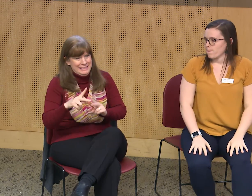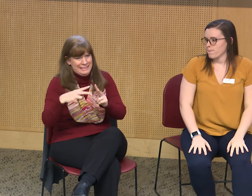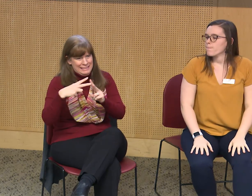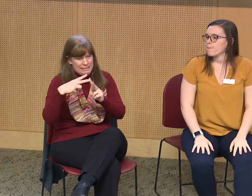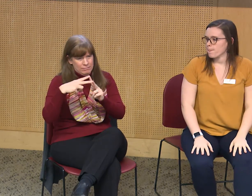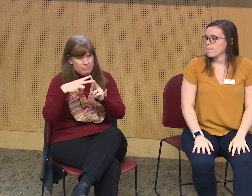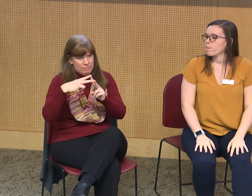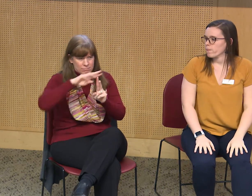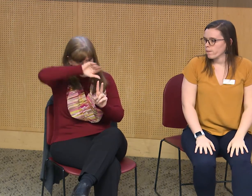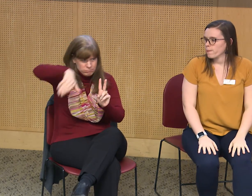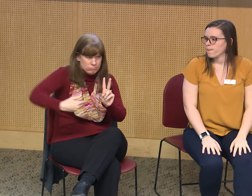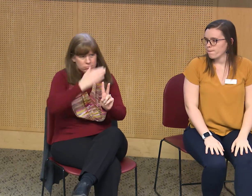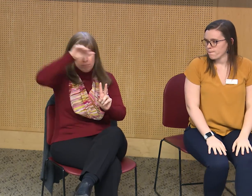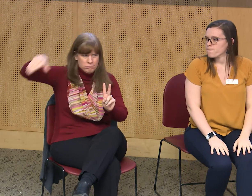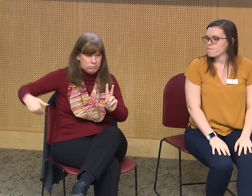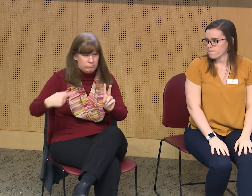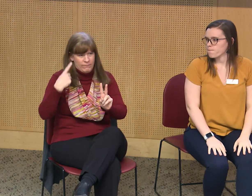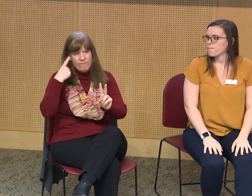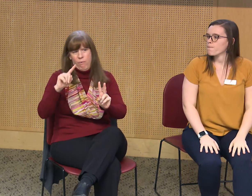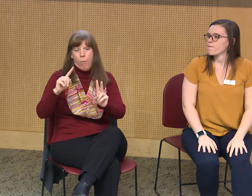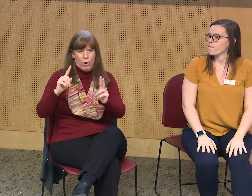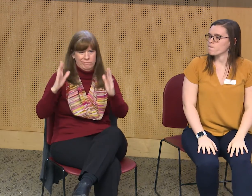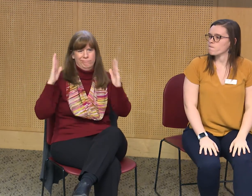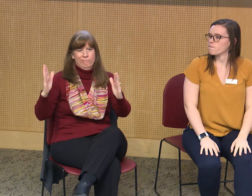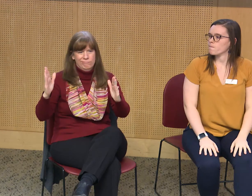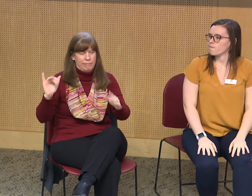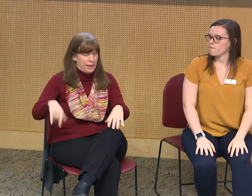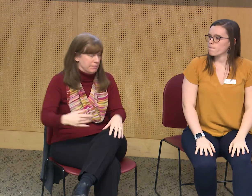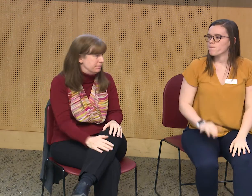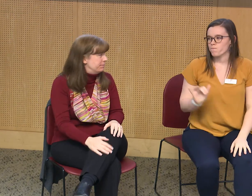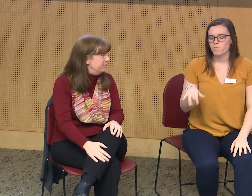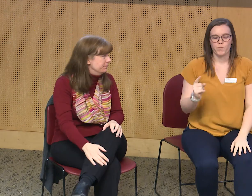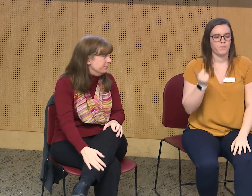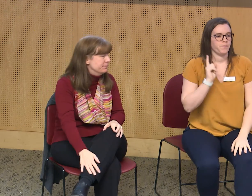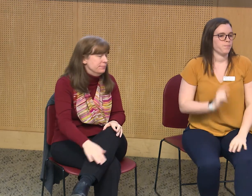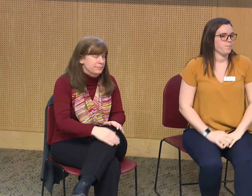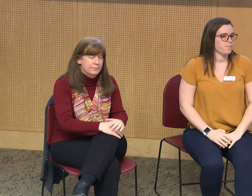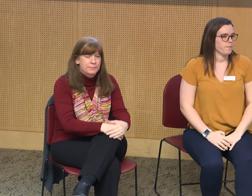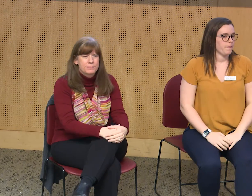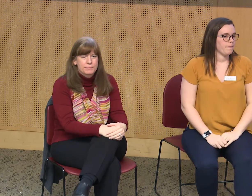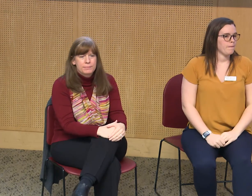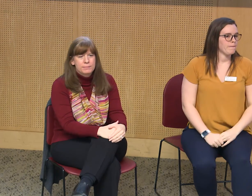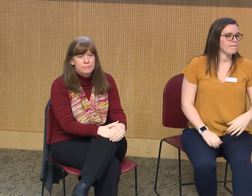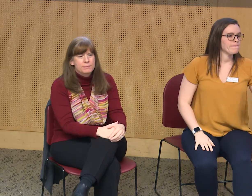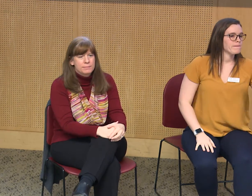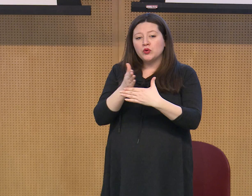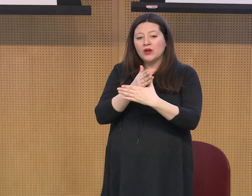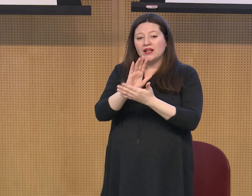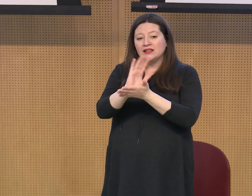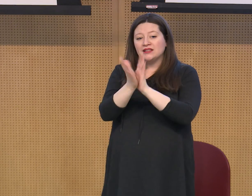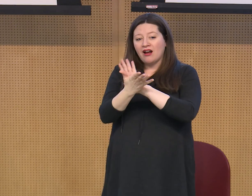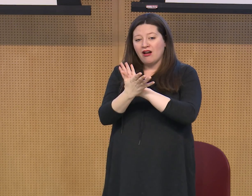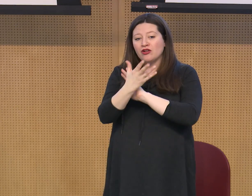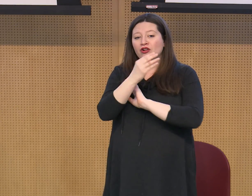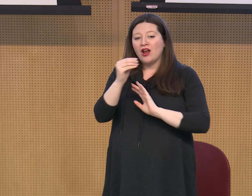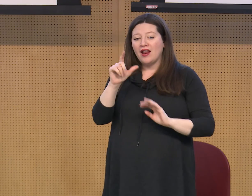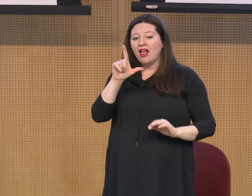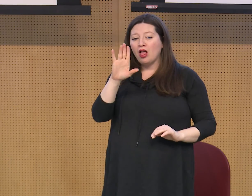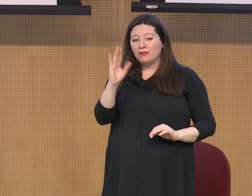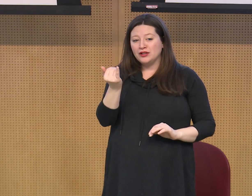and SVP, they book 24/7 for their stuff, just for that reason, so they can stay set up. Between the